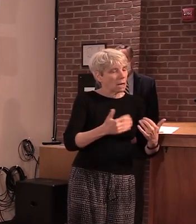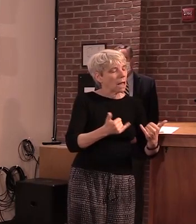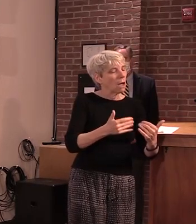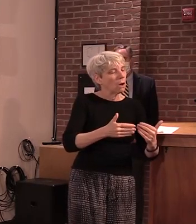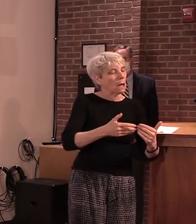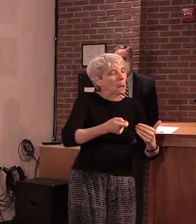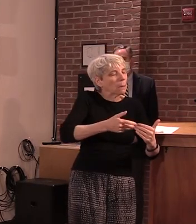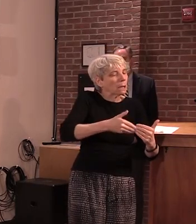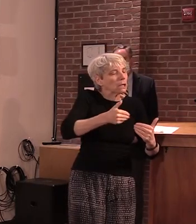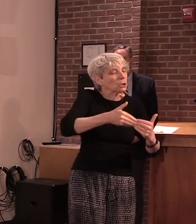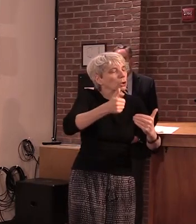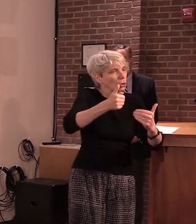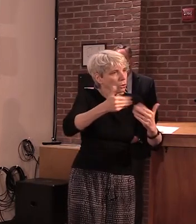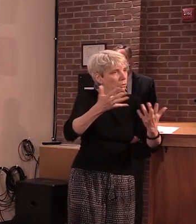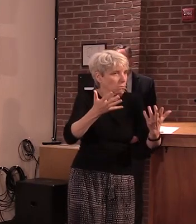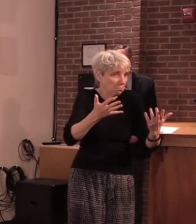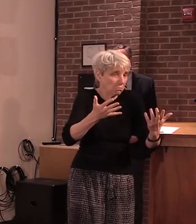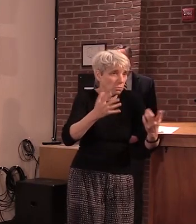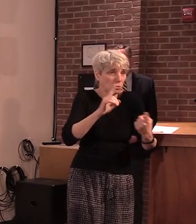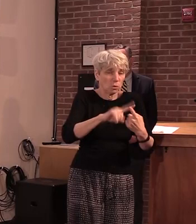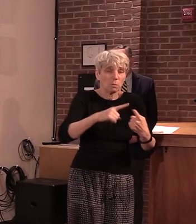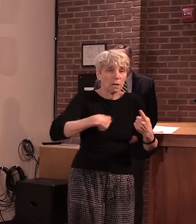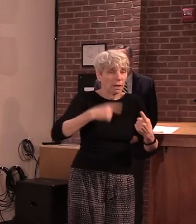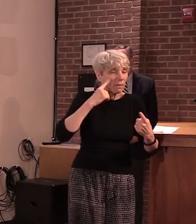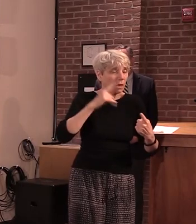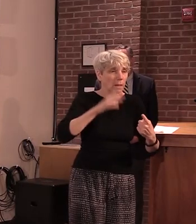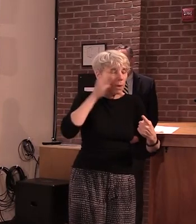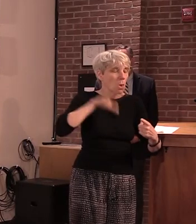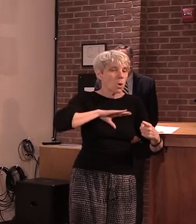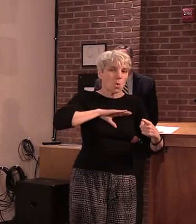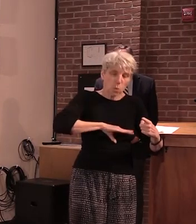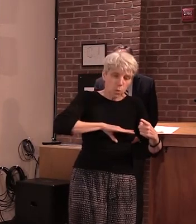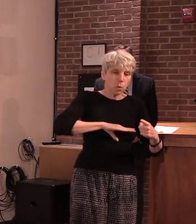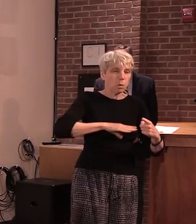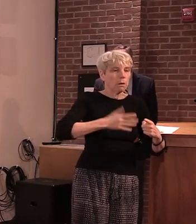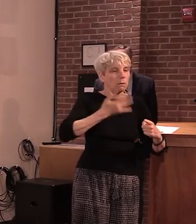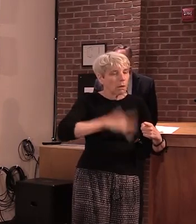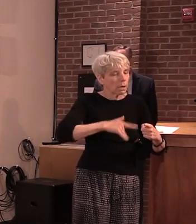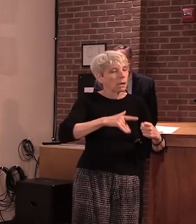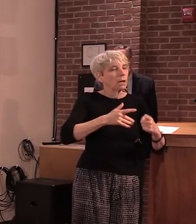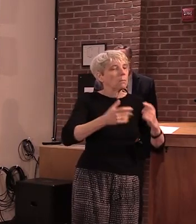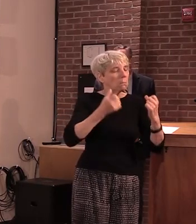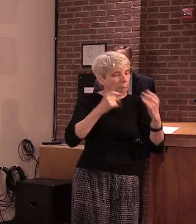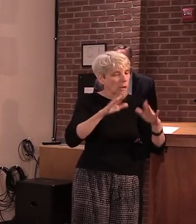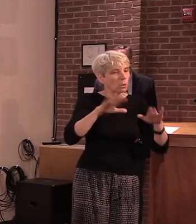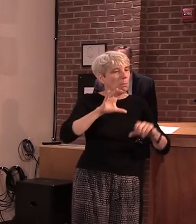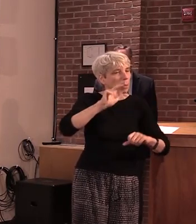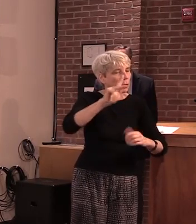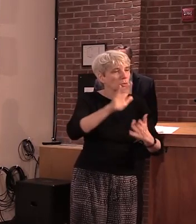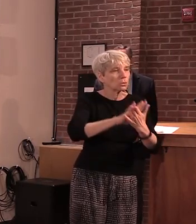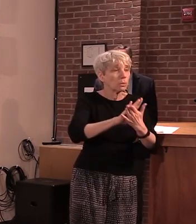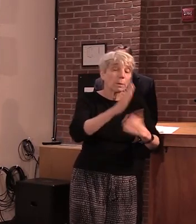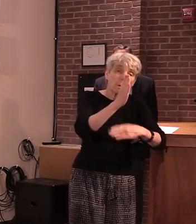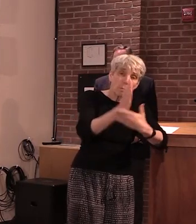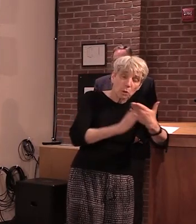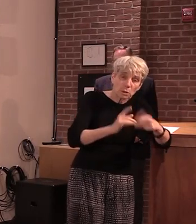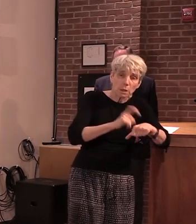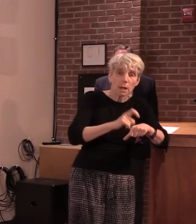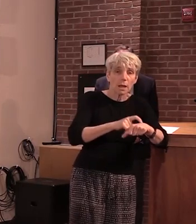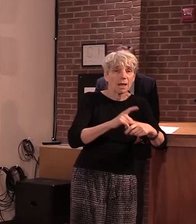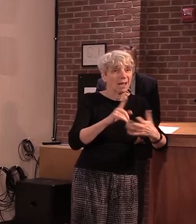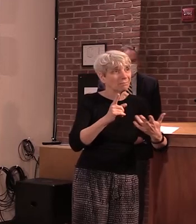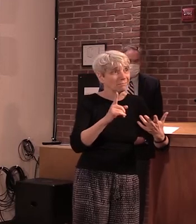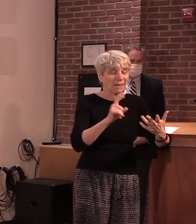parents and others. We're going to have to continue to work remotely. We're going to have to continue to ask employers